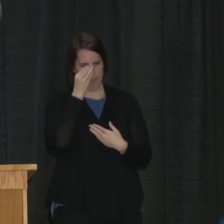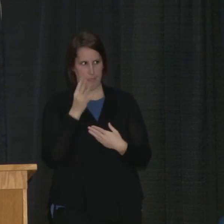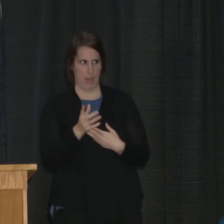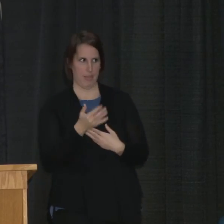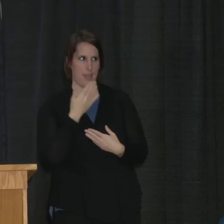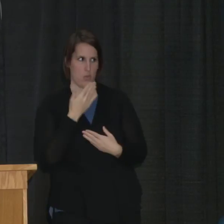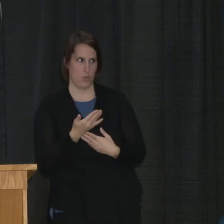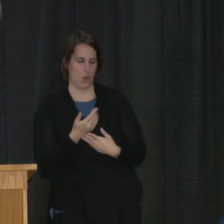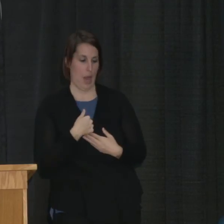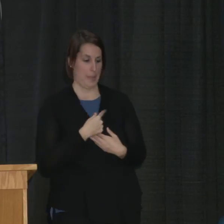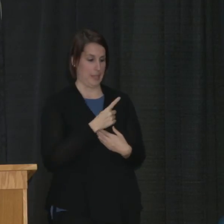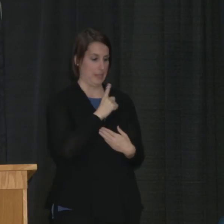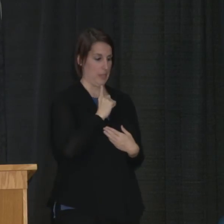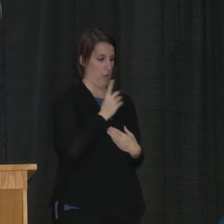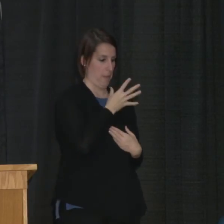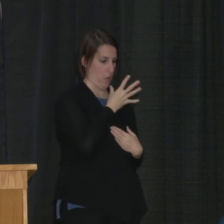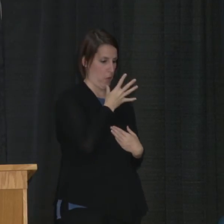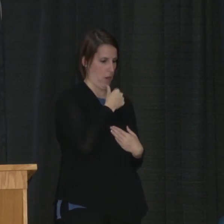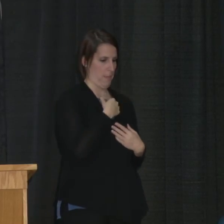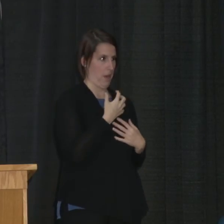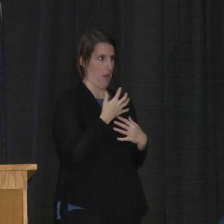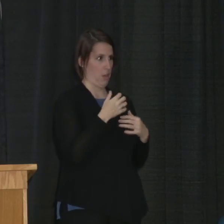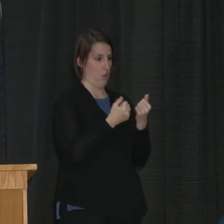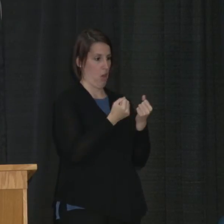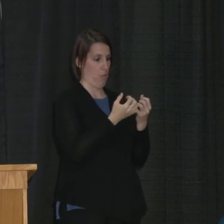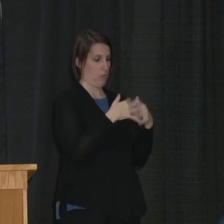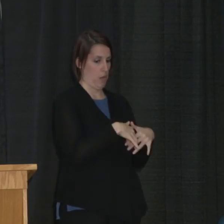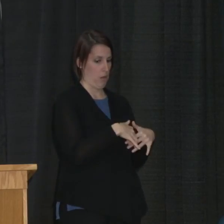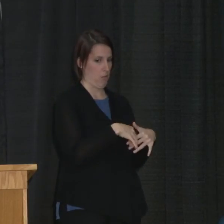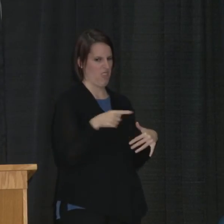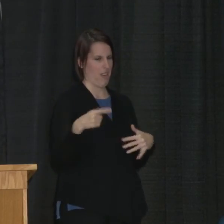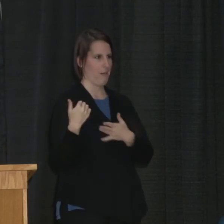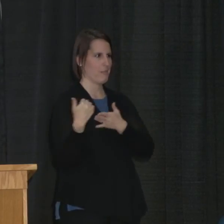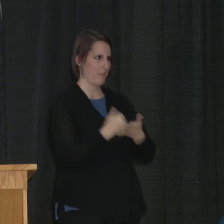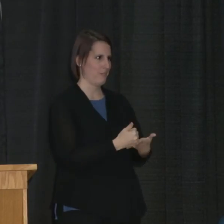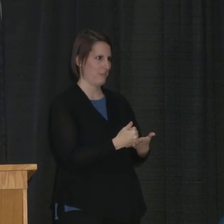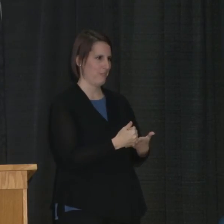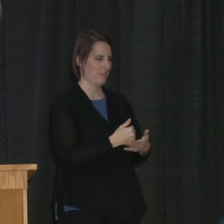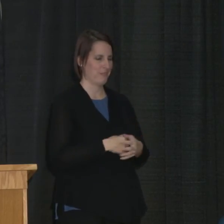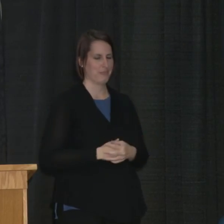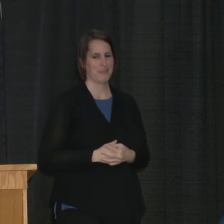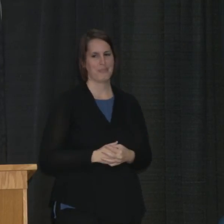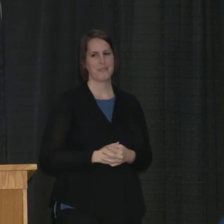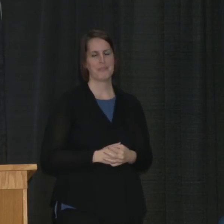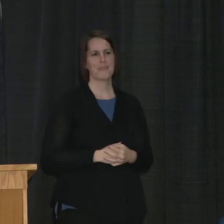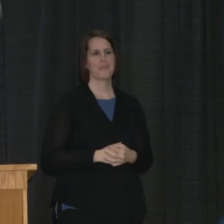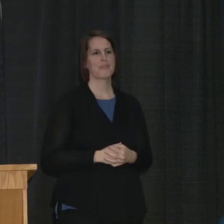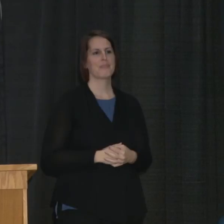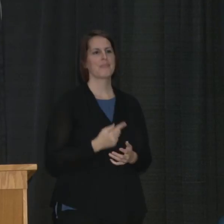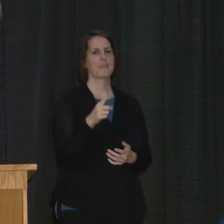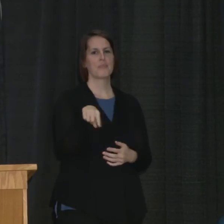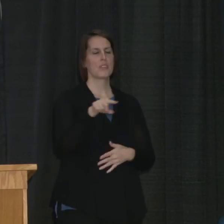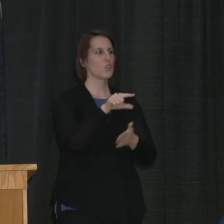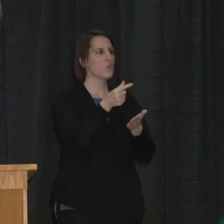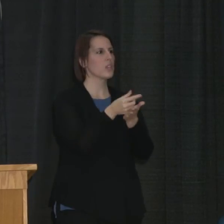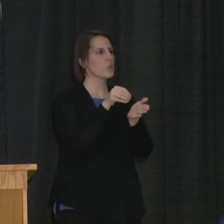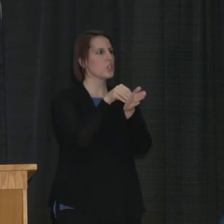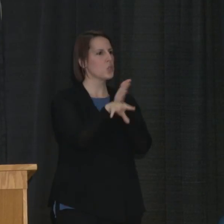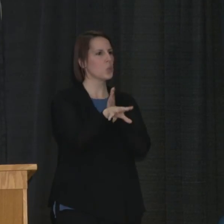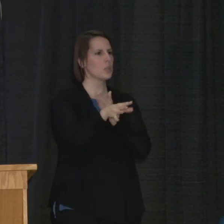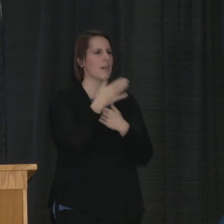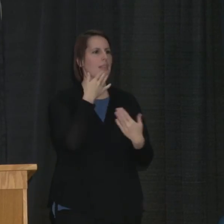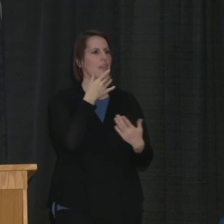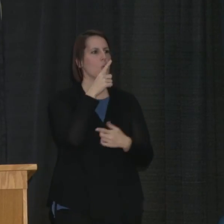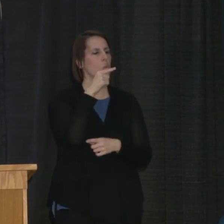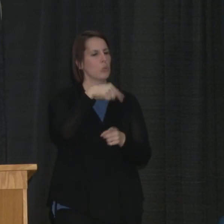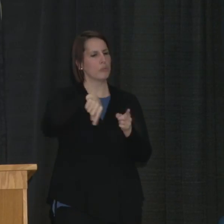broke down, they got me on the road again. The graduates are also thankful to the local industries